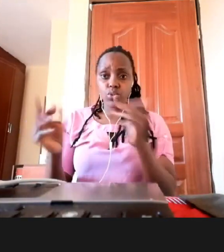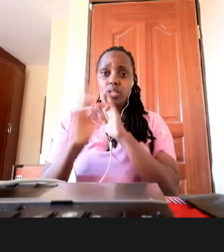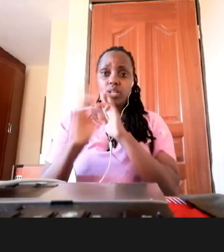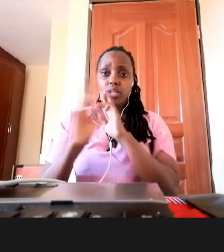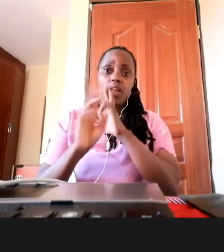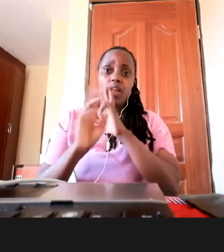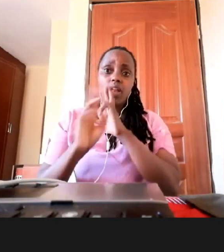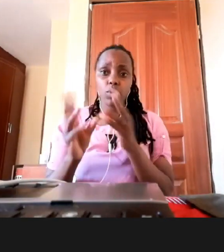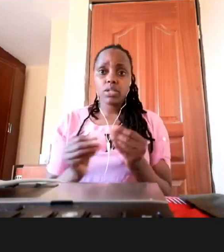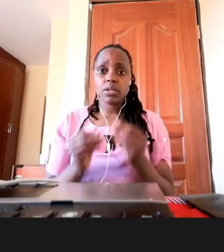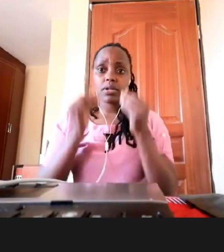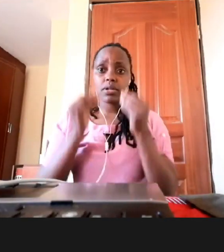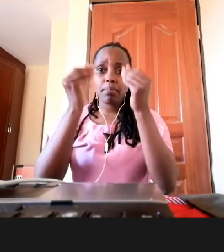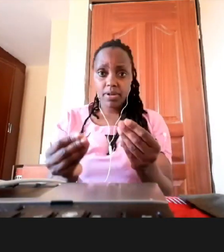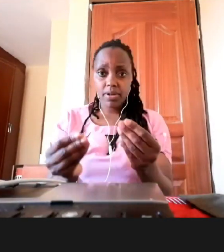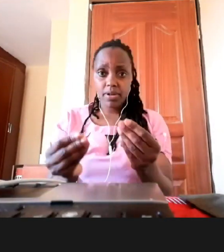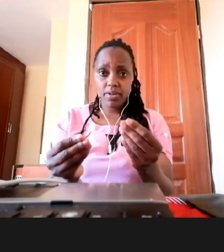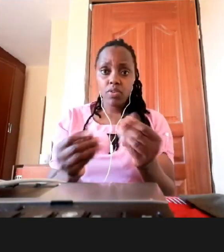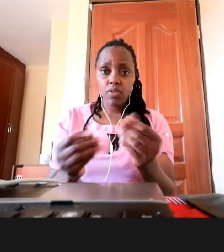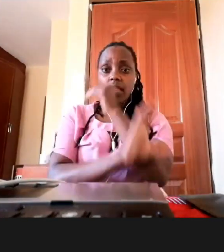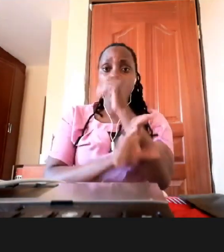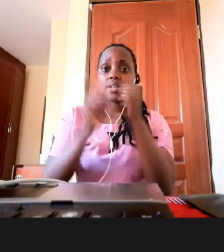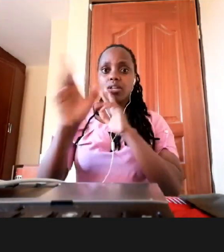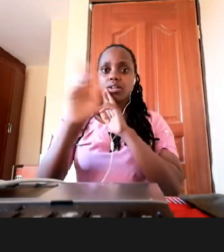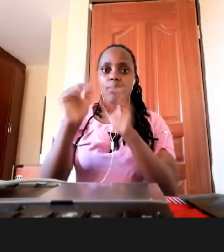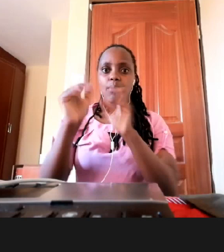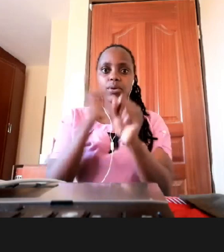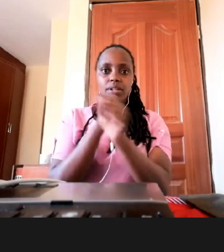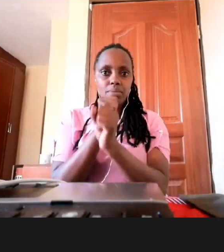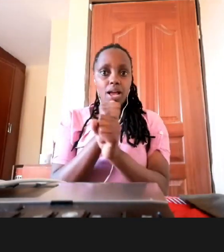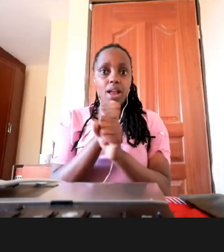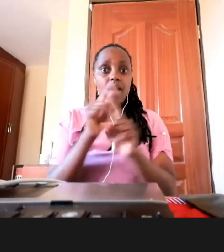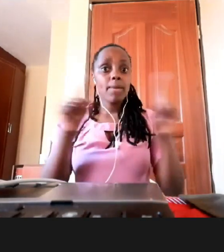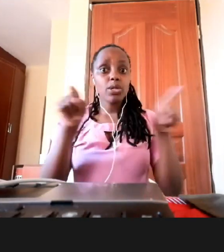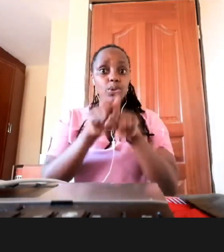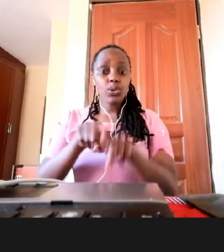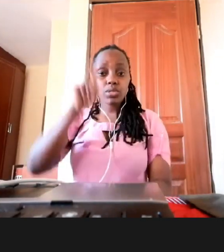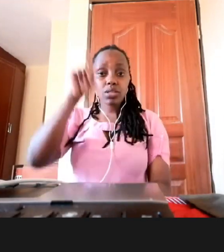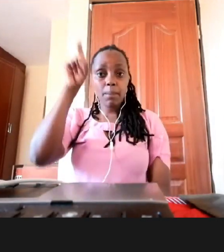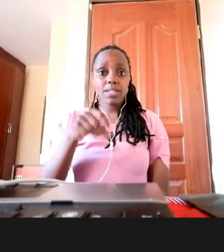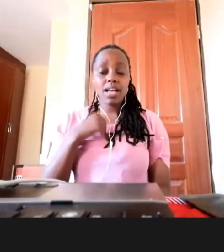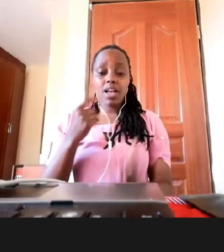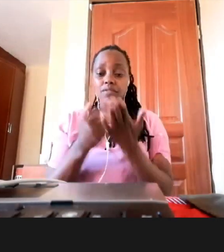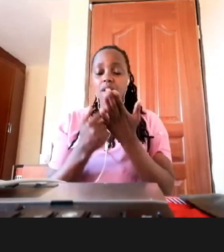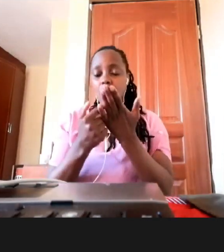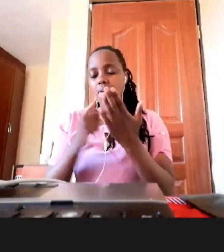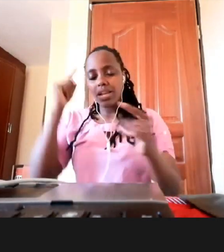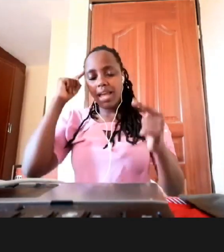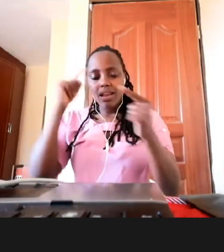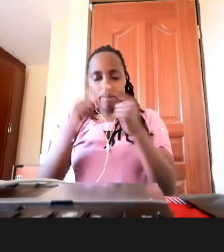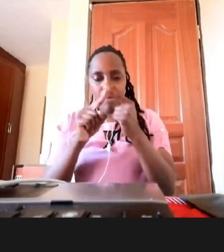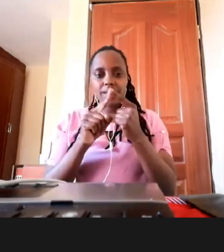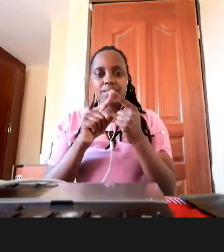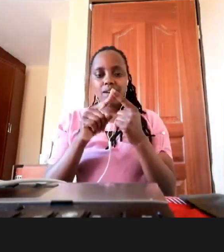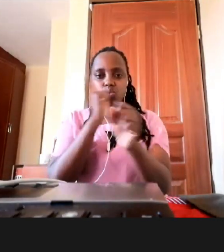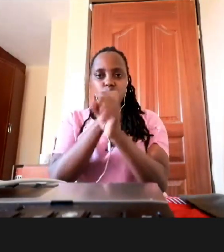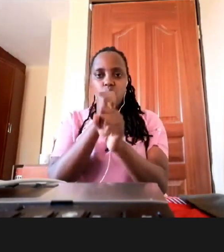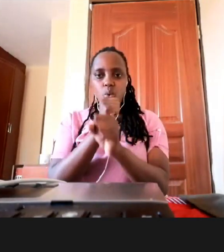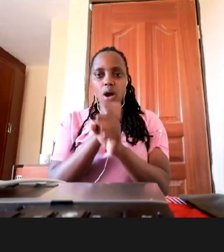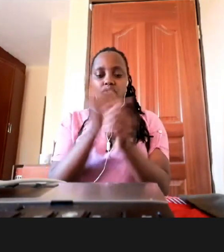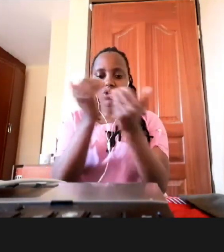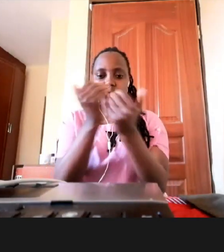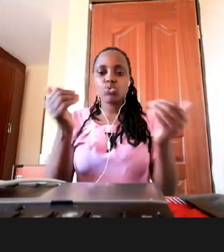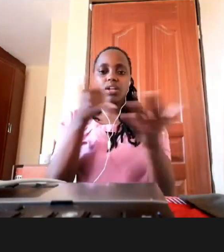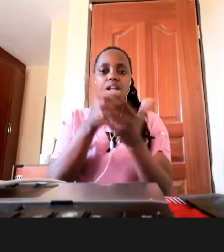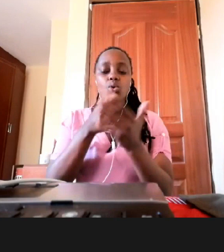submitted from the countries where the reporting is being done, but there has to be deliberate effort taken to ensure that children are part of this